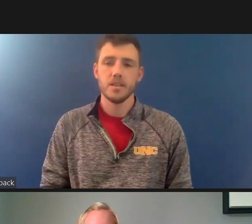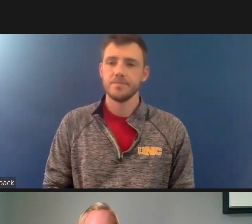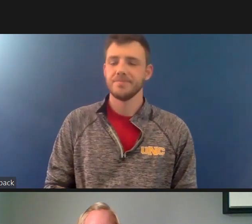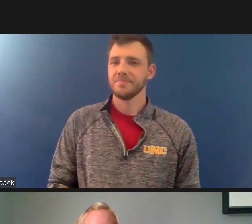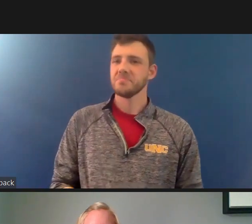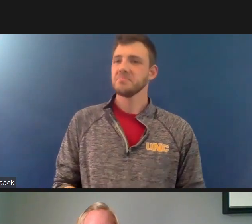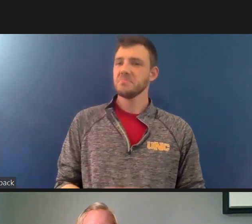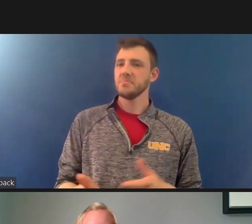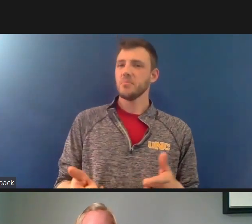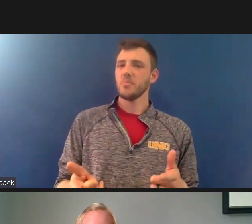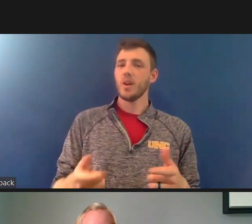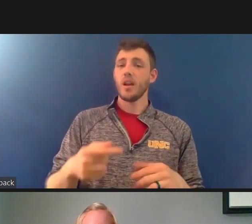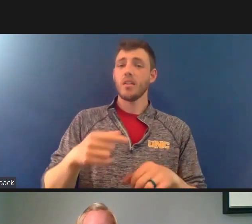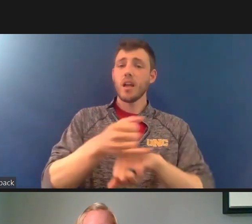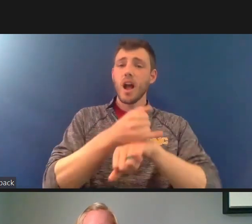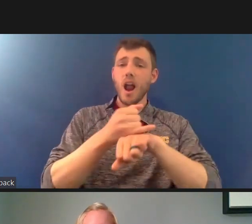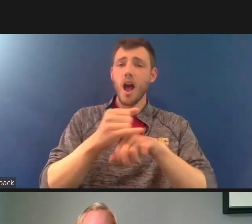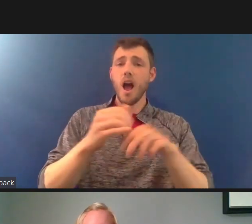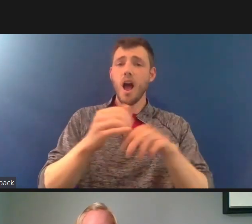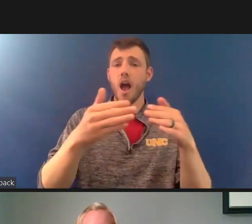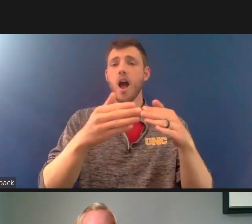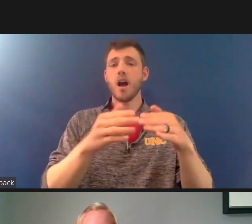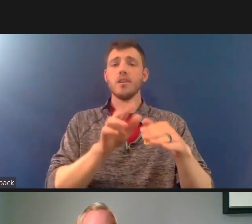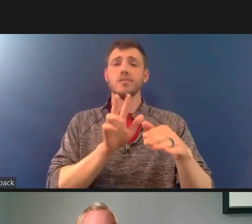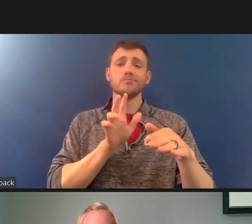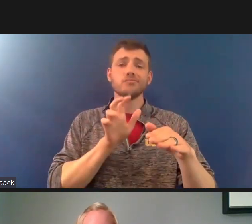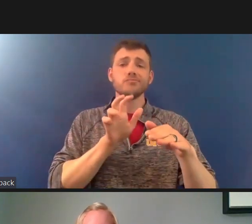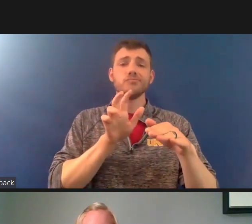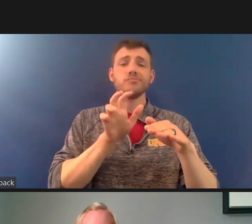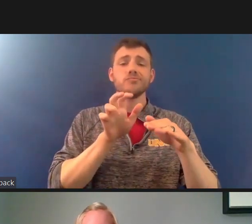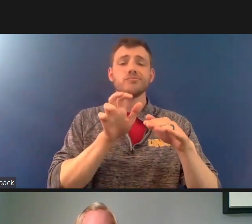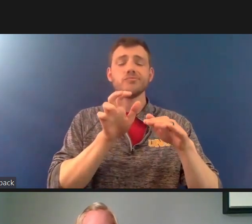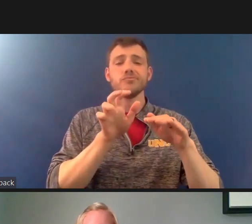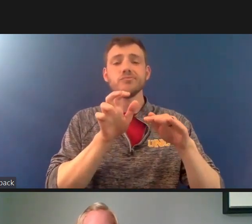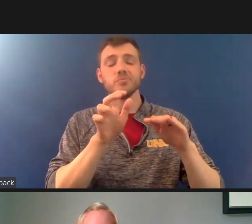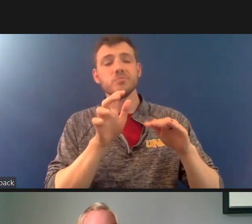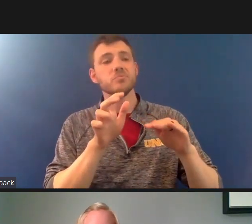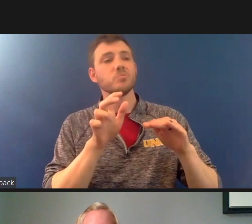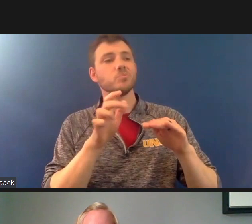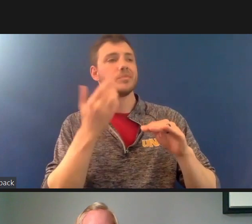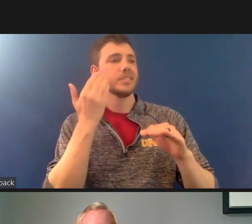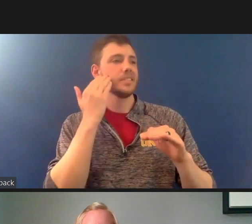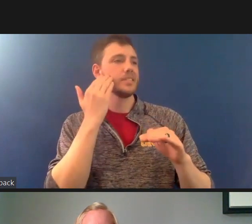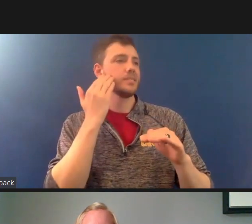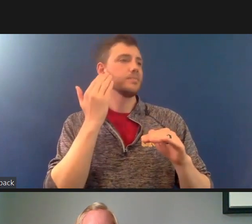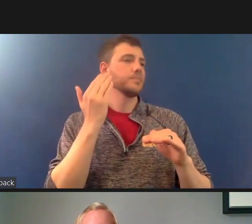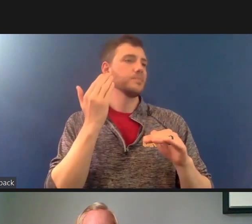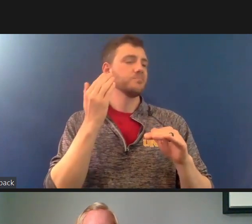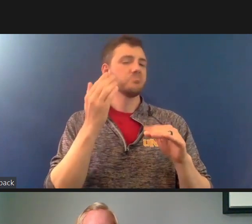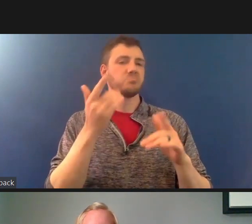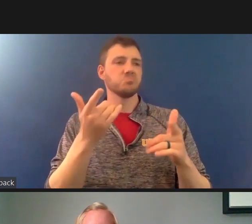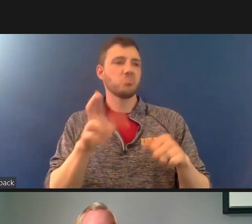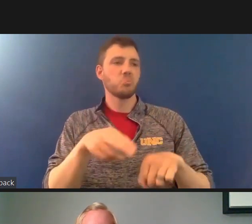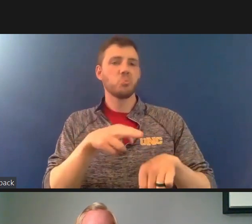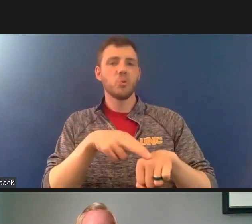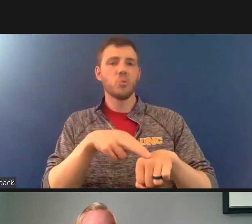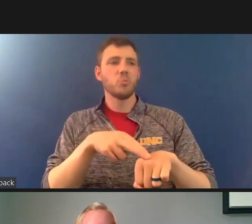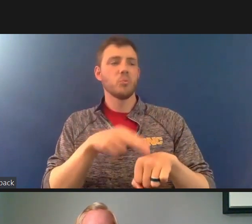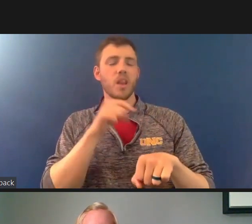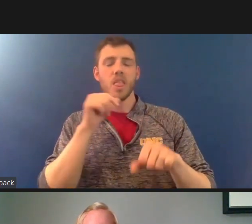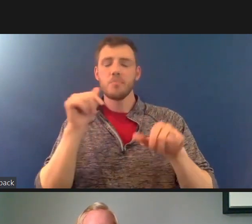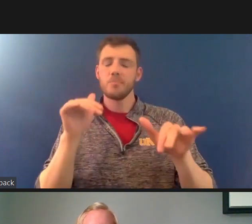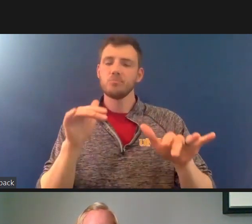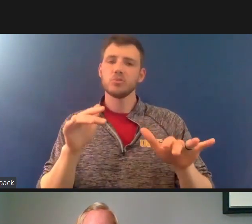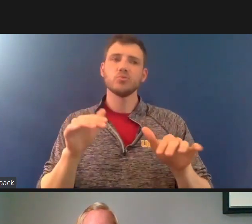not magicked out of shape or sense. There was a jumble of the usual squareness, with one great block sitting out in the